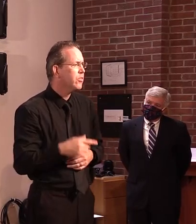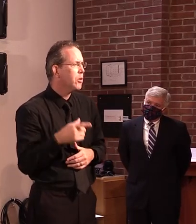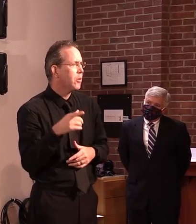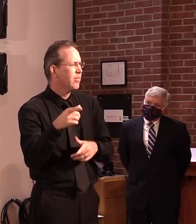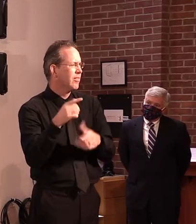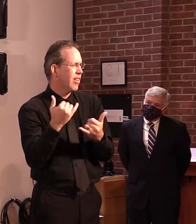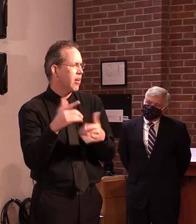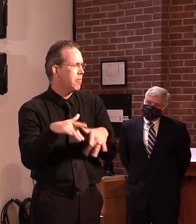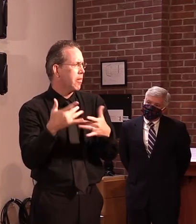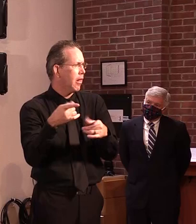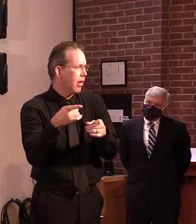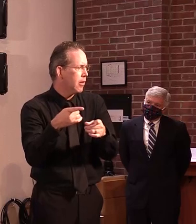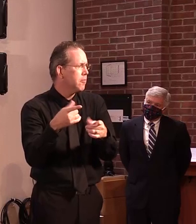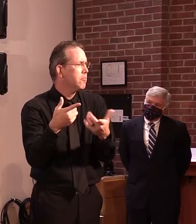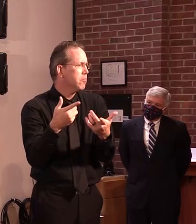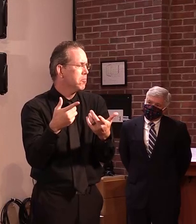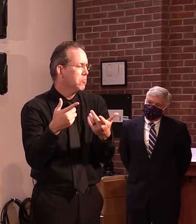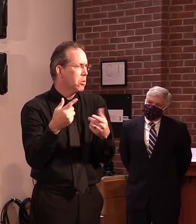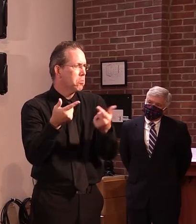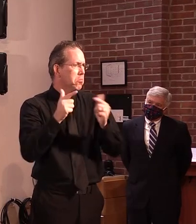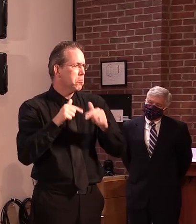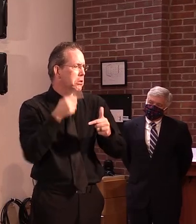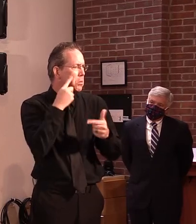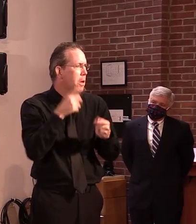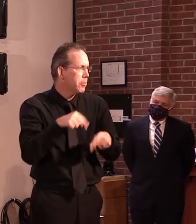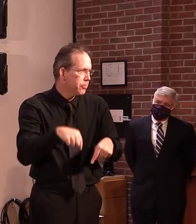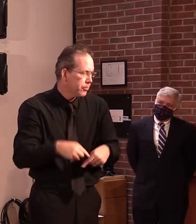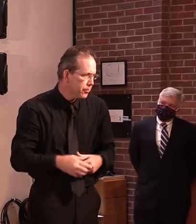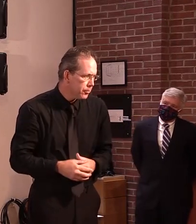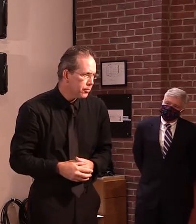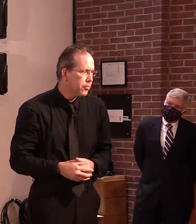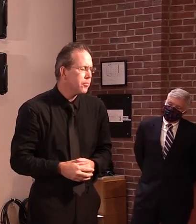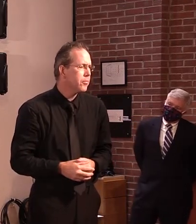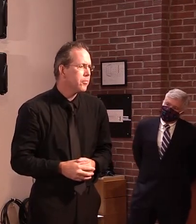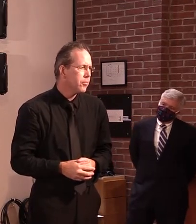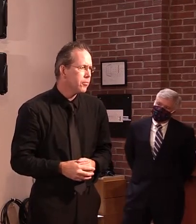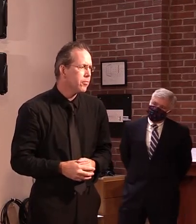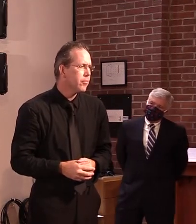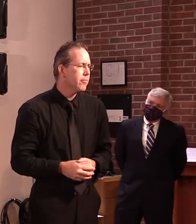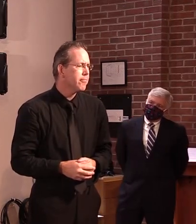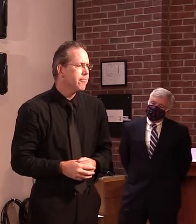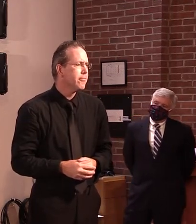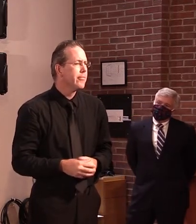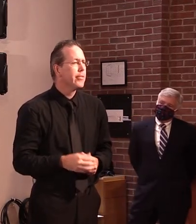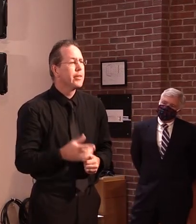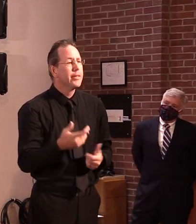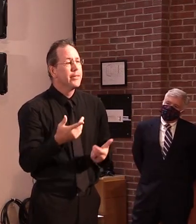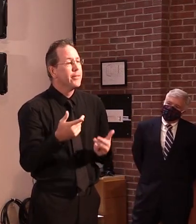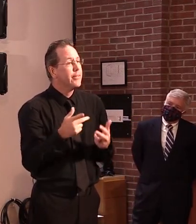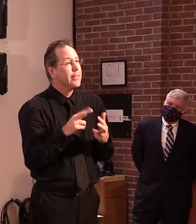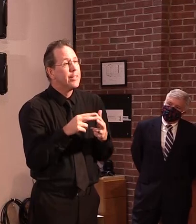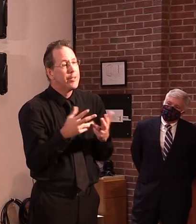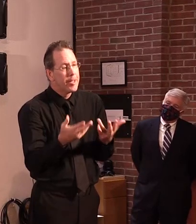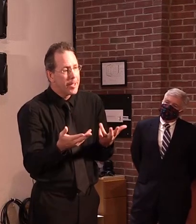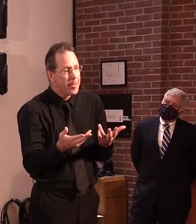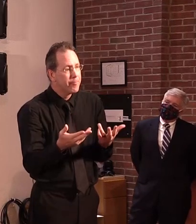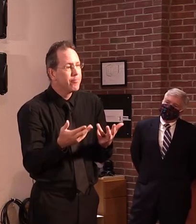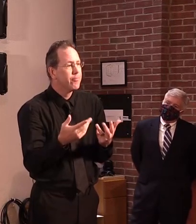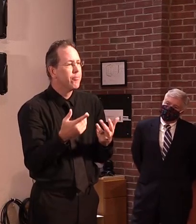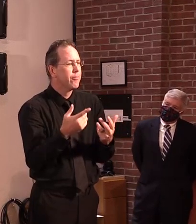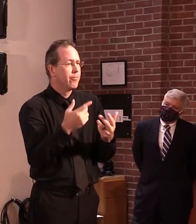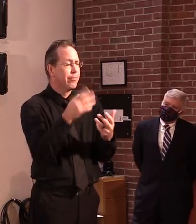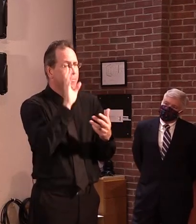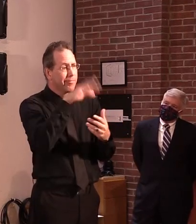It's really hard to differentiate the flu from COVID sometimes, which is why companies